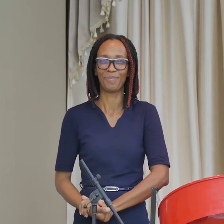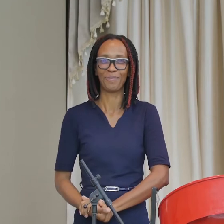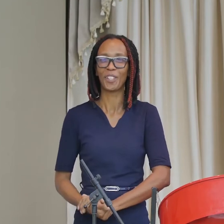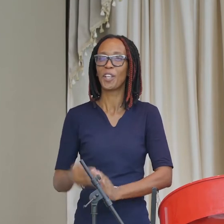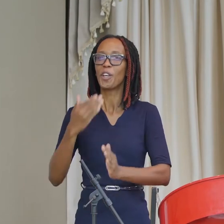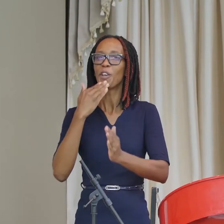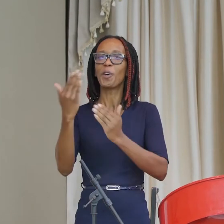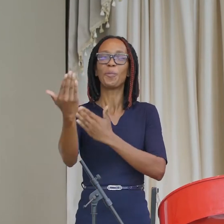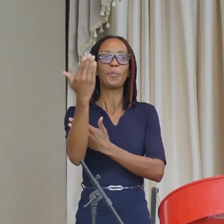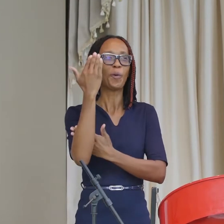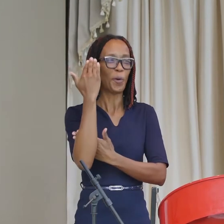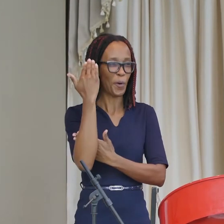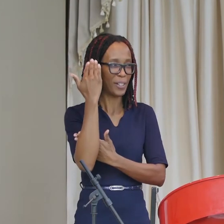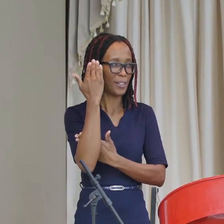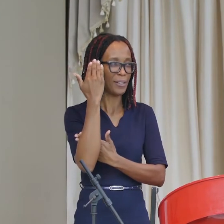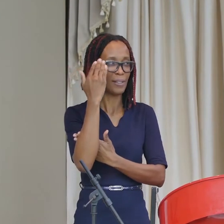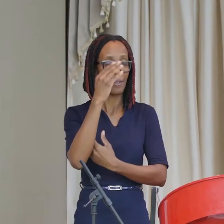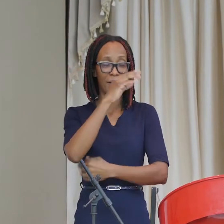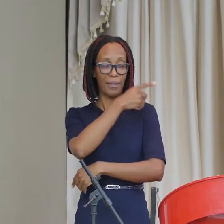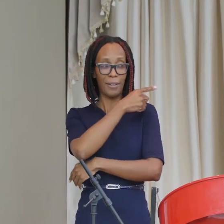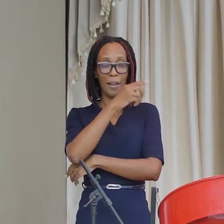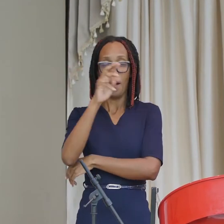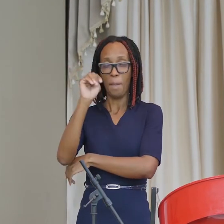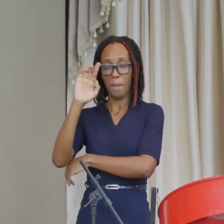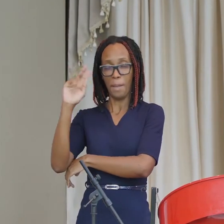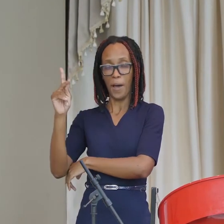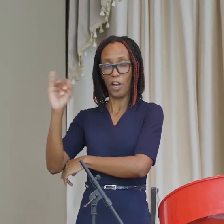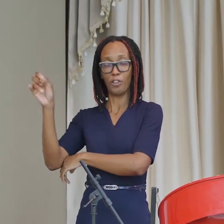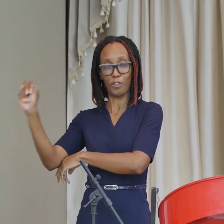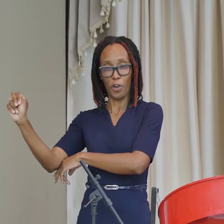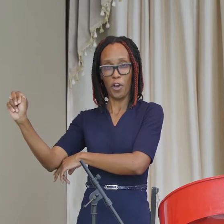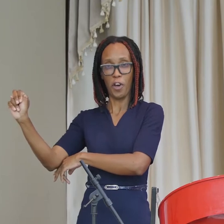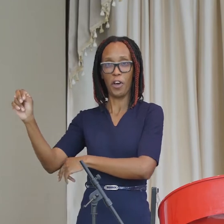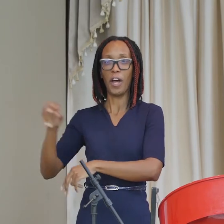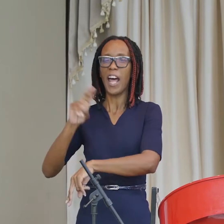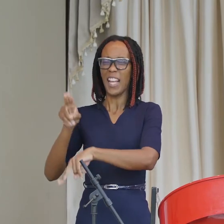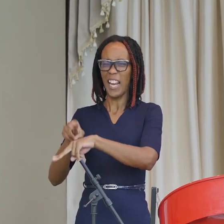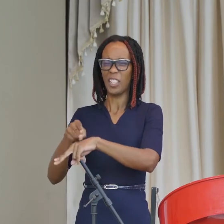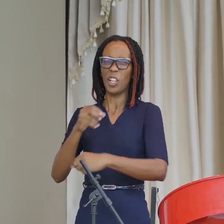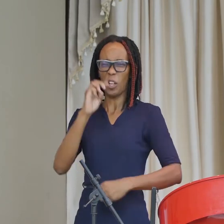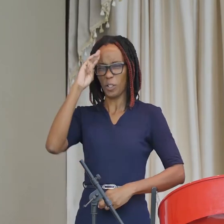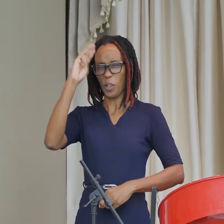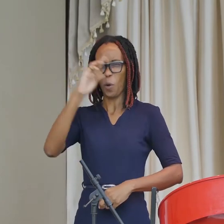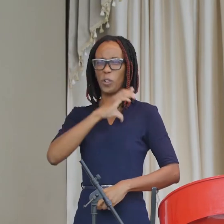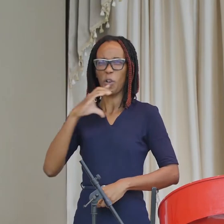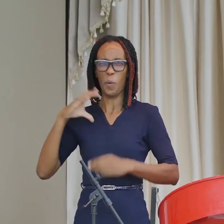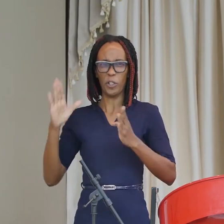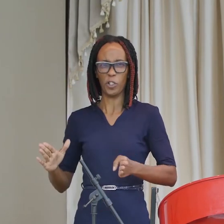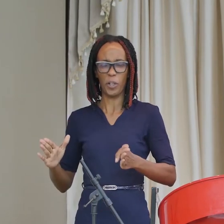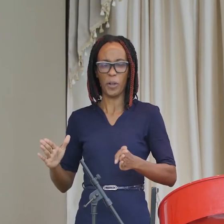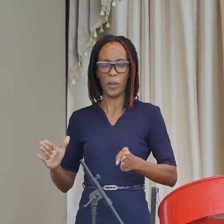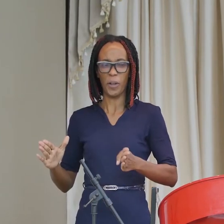President, good morning to Mr. Mark Ainsley John, National Scout Commissioner, members